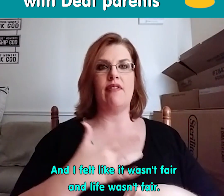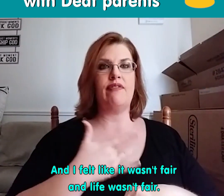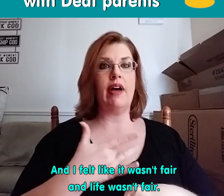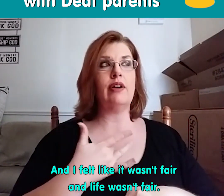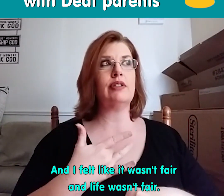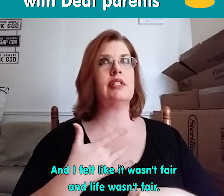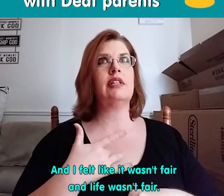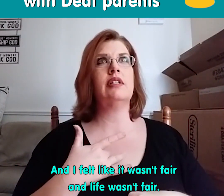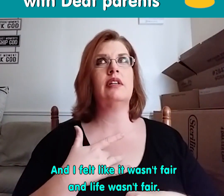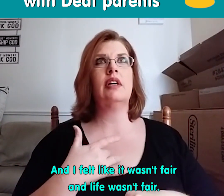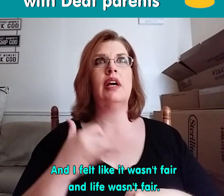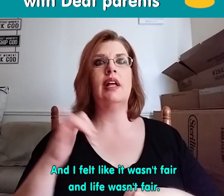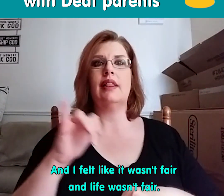It was over.